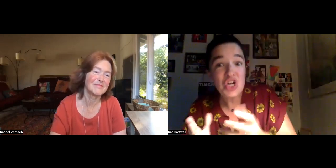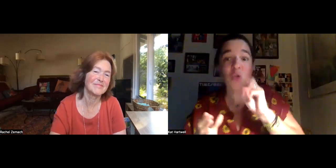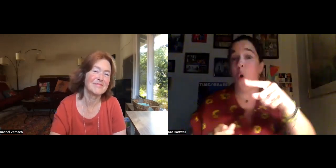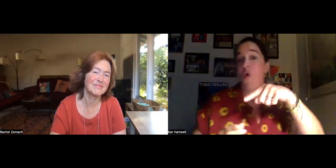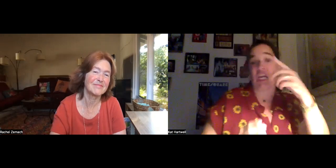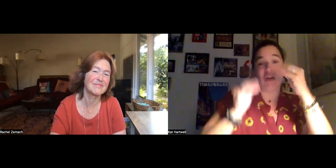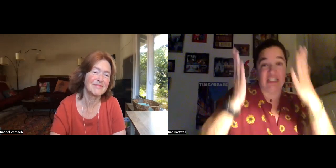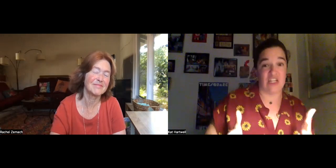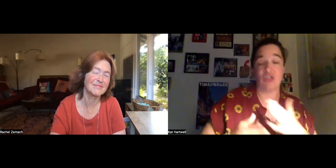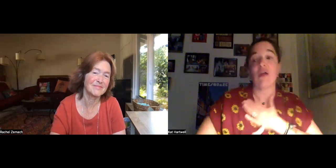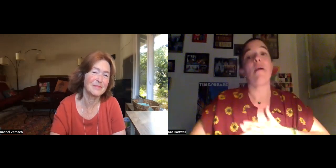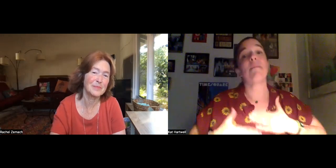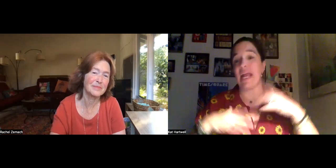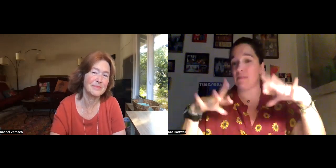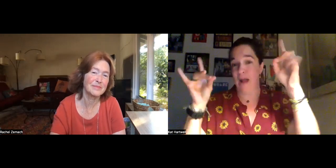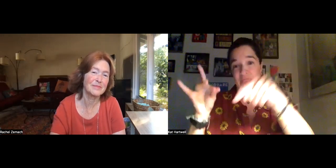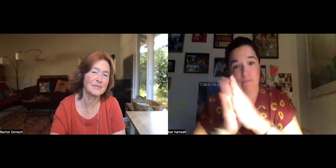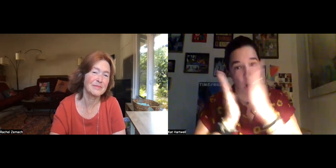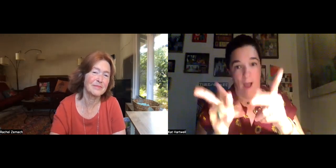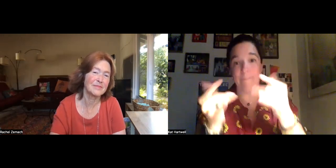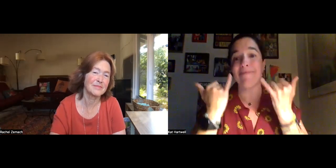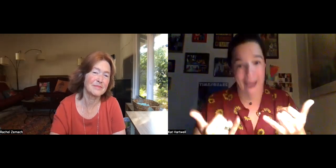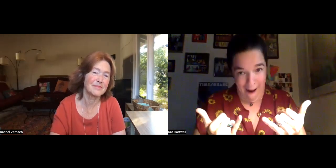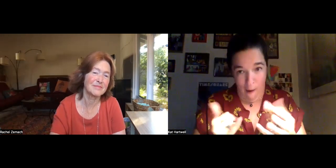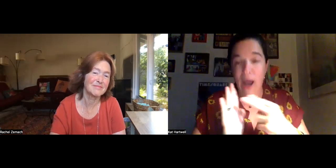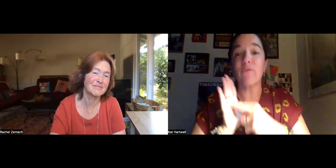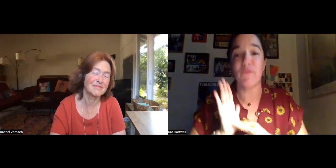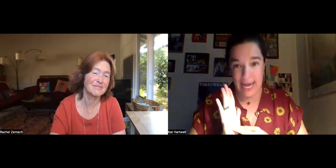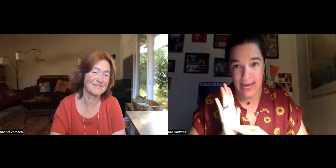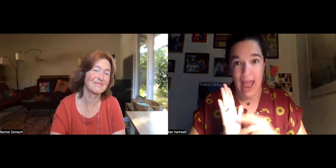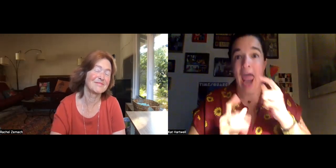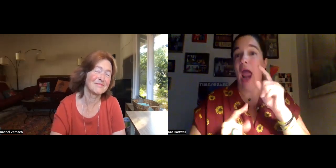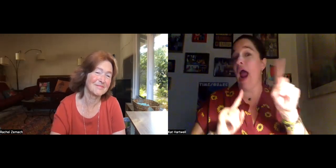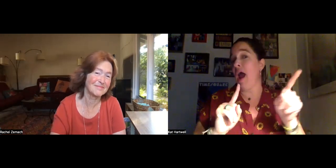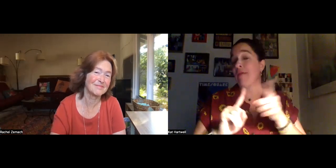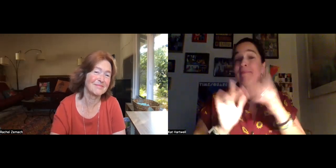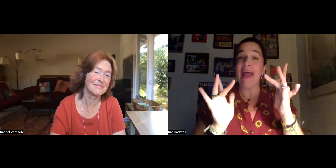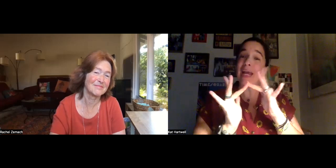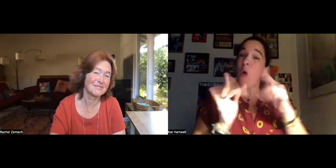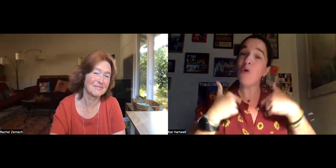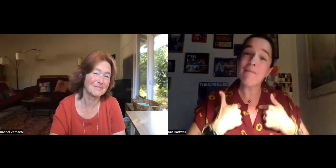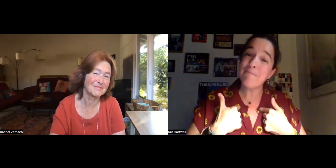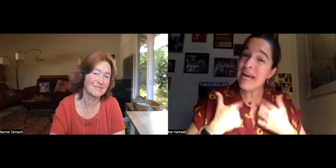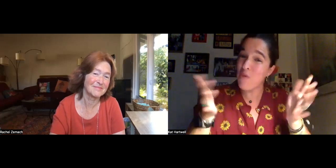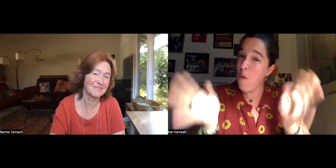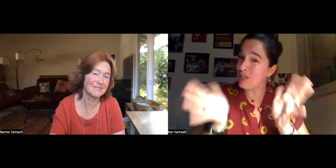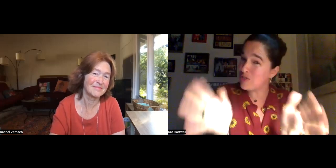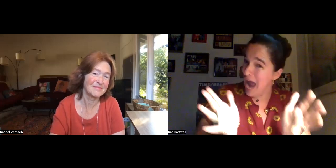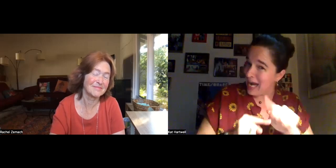teachers or hearing teachers. Please pick this book up now and read. And get a hold of me if you want to chat